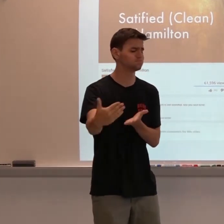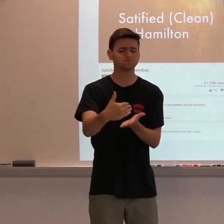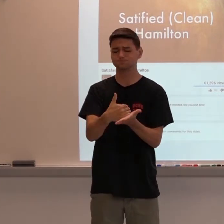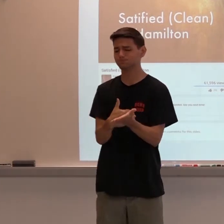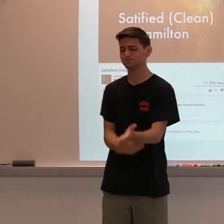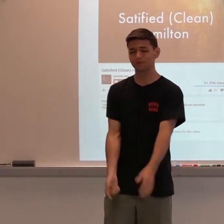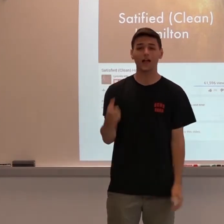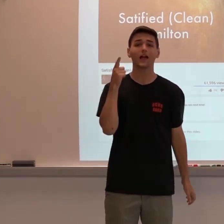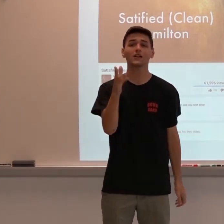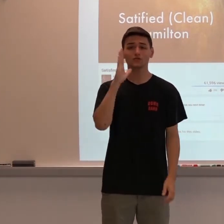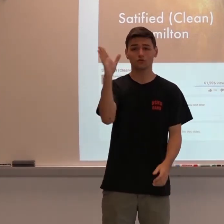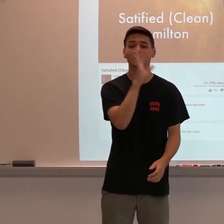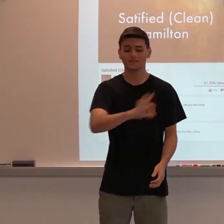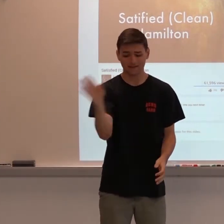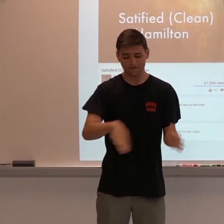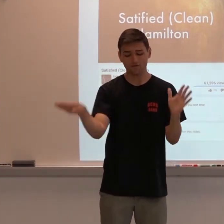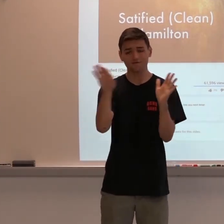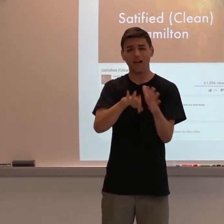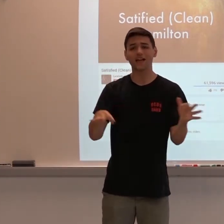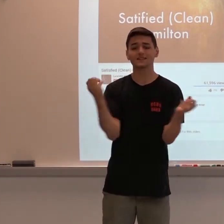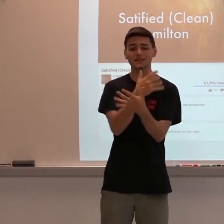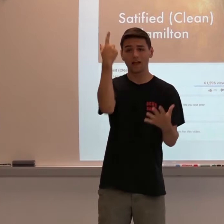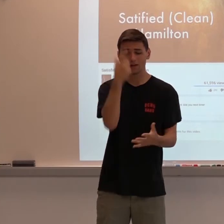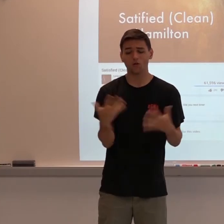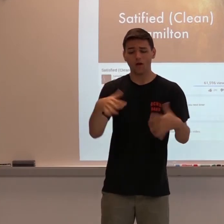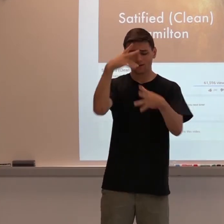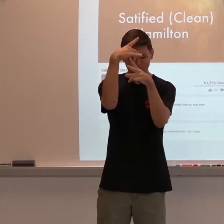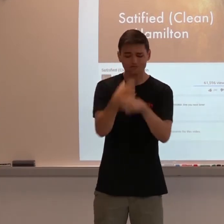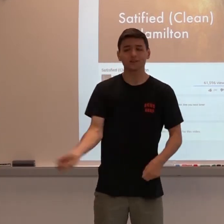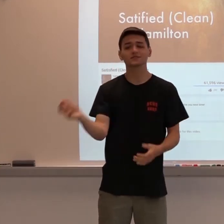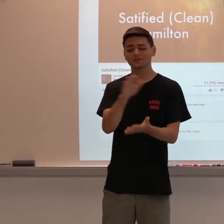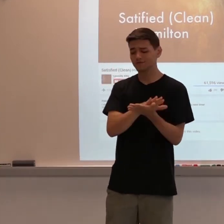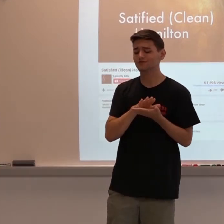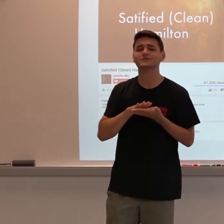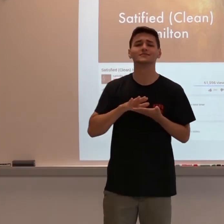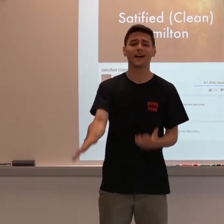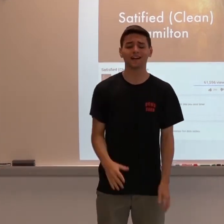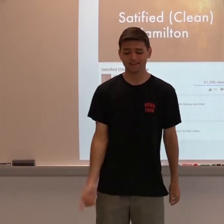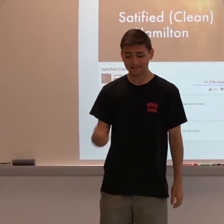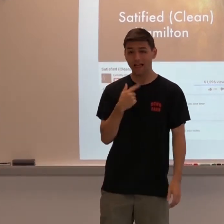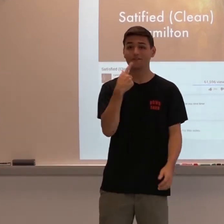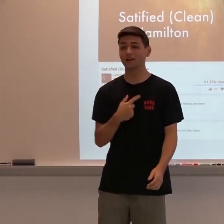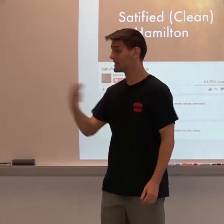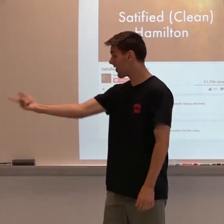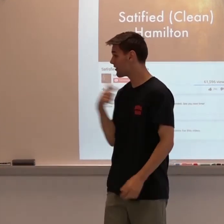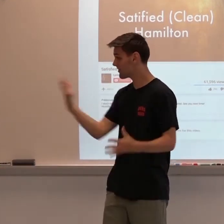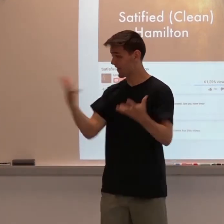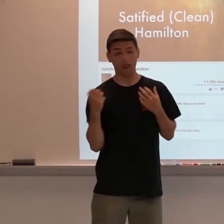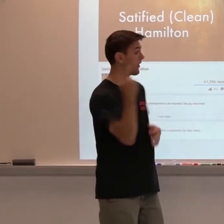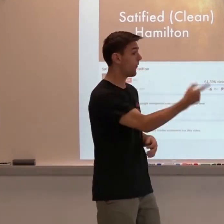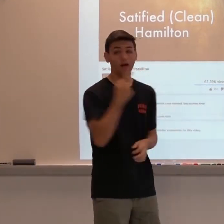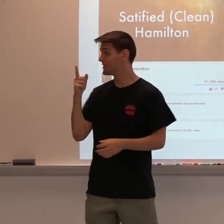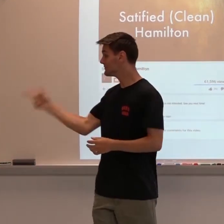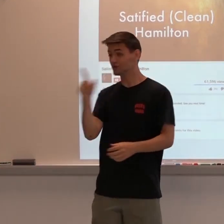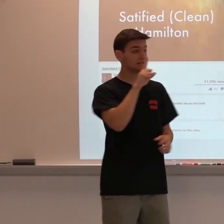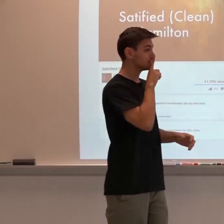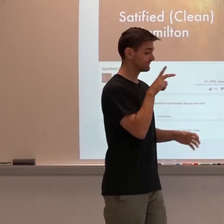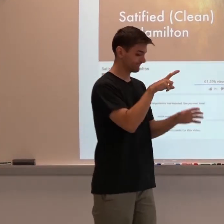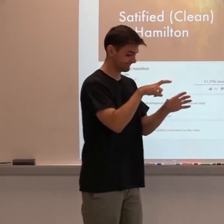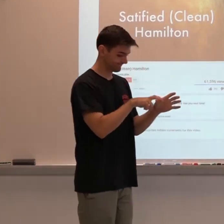my own mind. You will never find anyone as trusting or as kind. If I tell her that I love him, she'd be